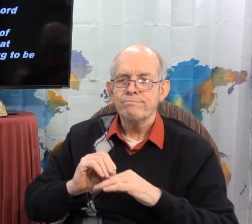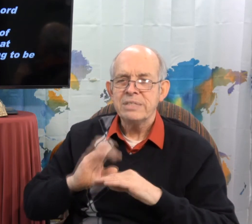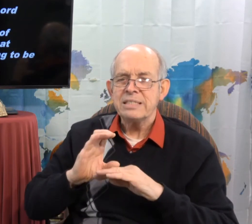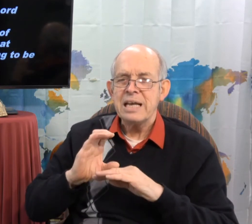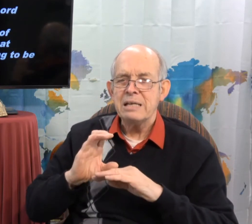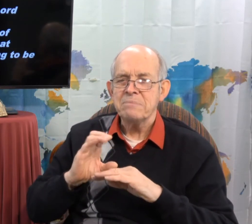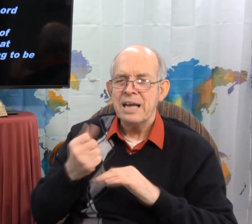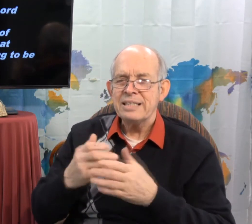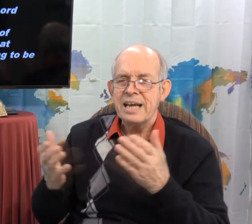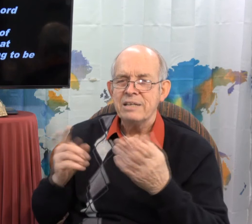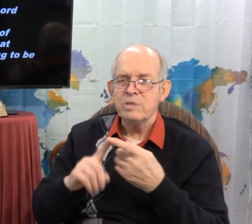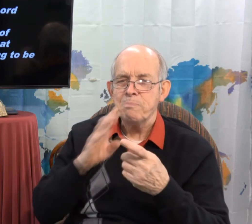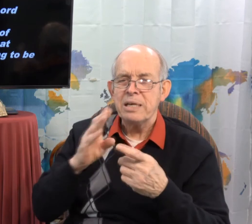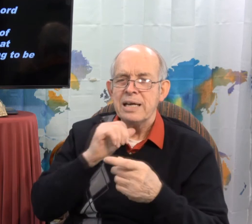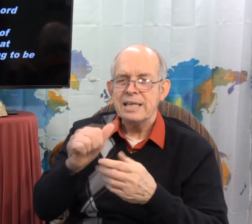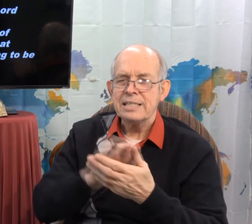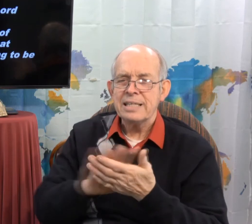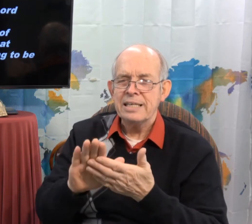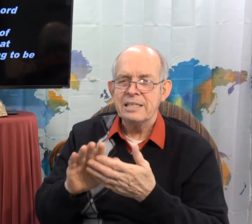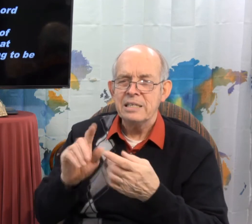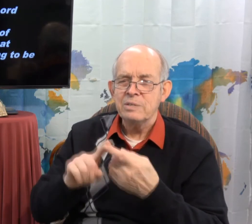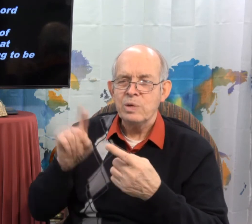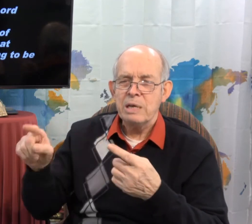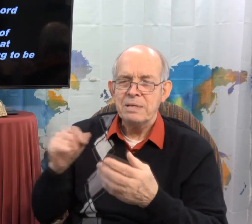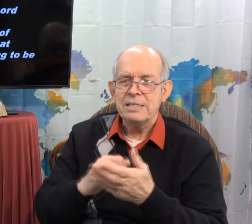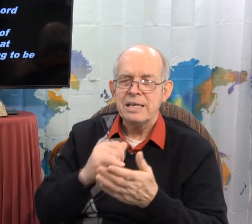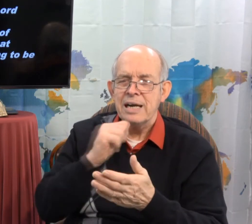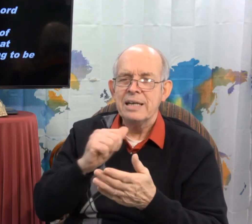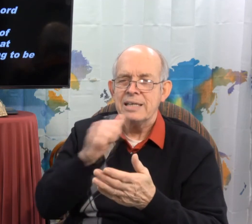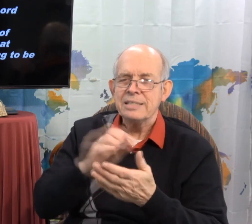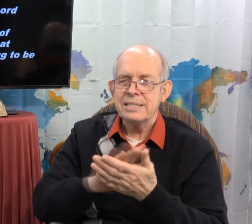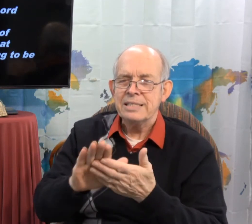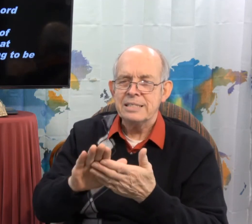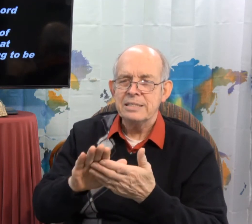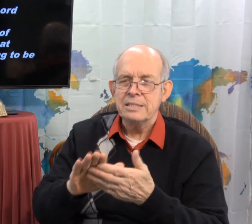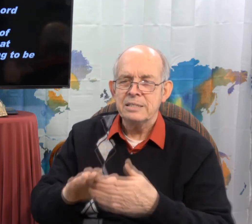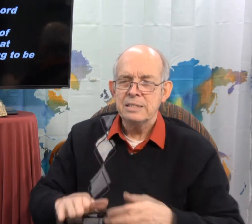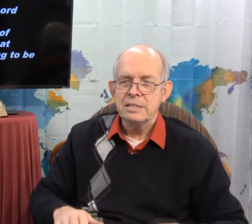you see anything to be a claim to him is a claim.